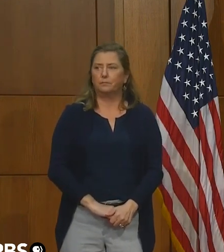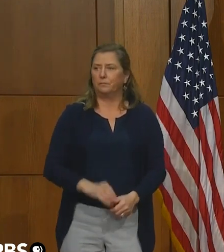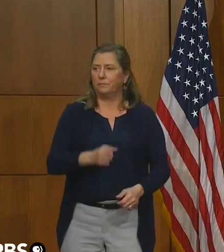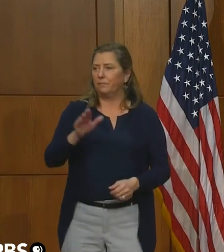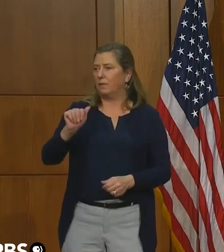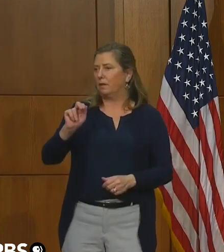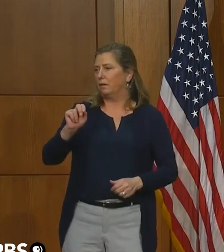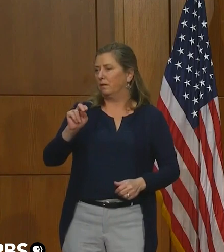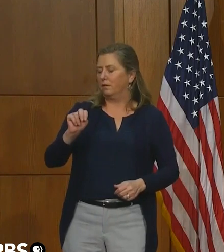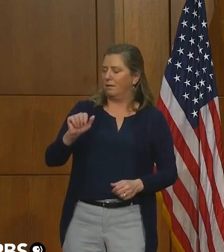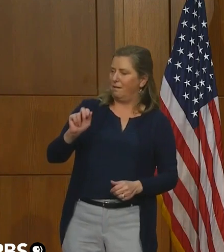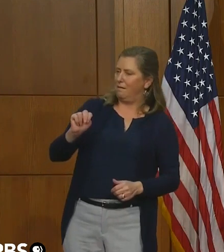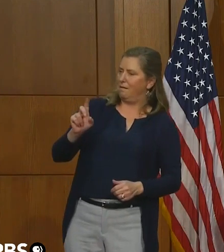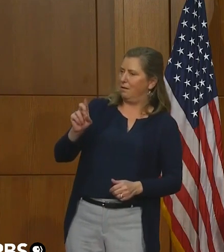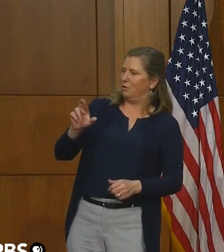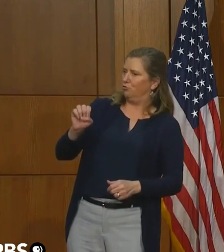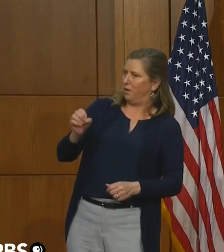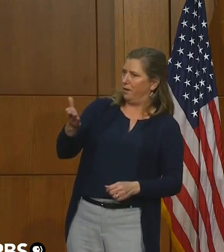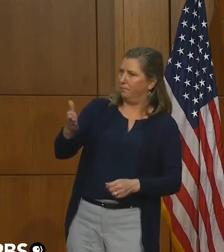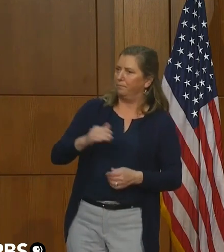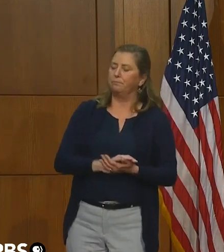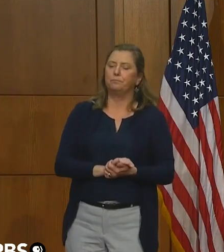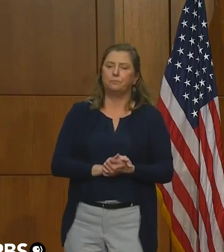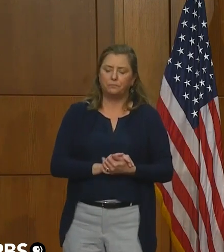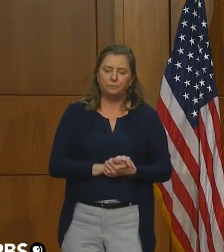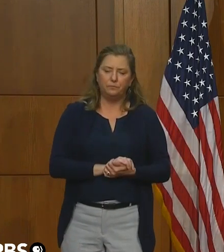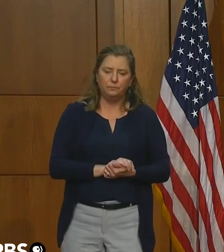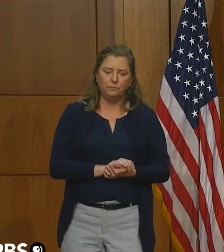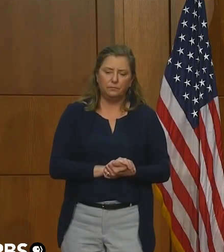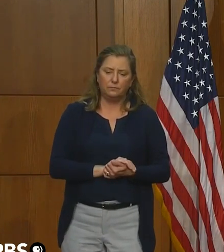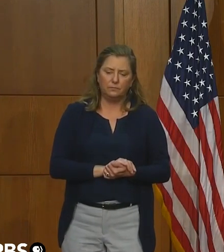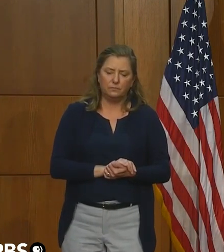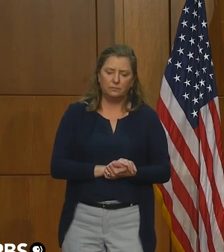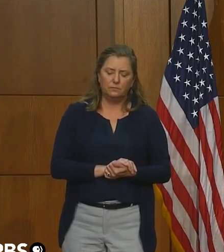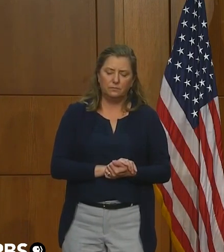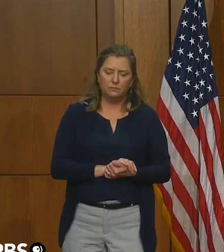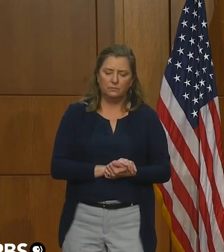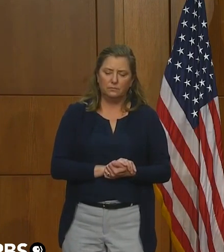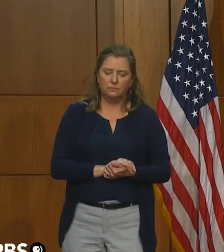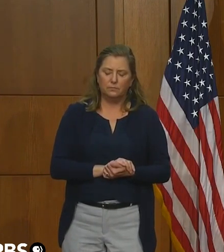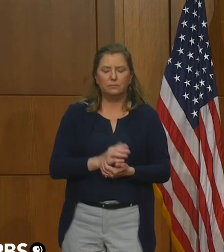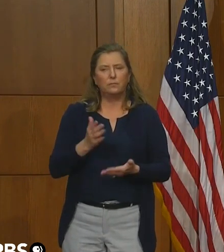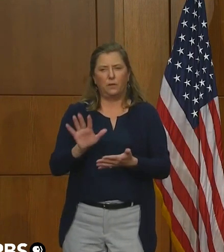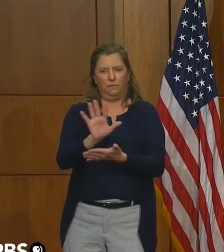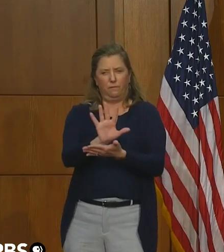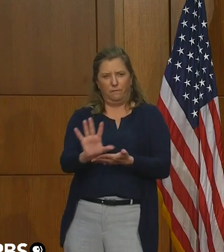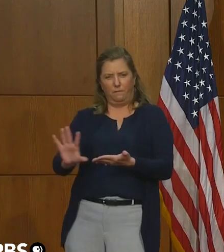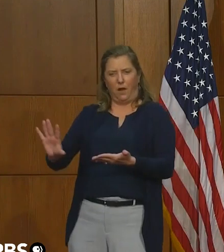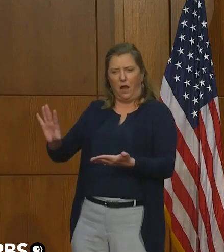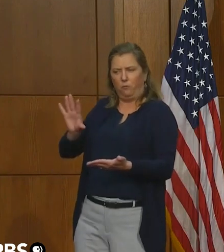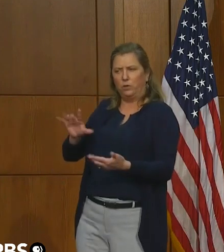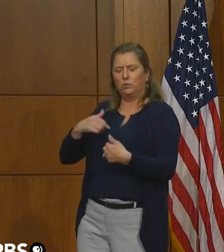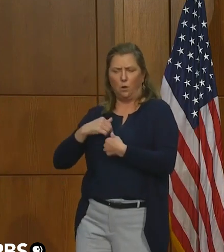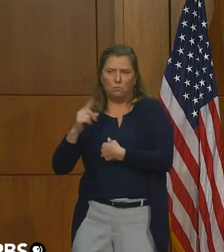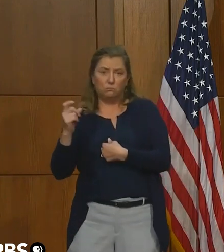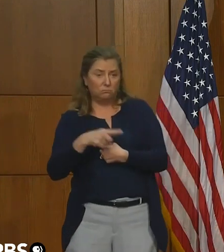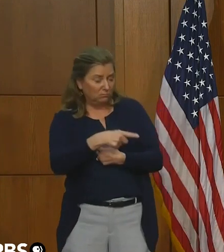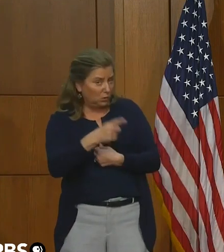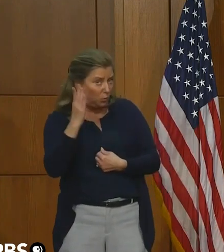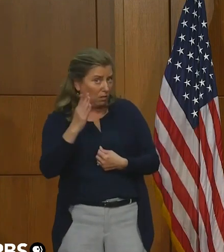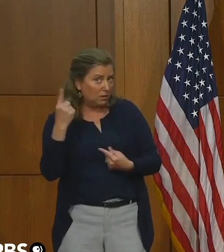Governor, there is, let me back up. About 5 weeks ago, I asked you if you would consider